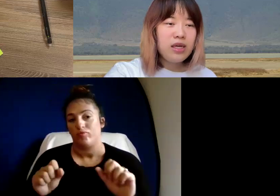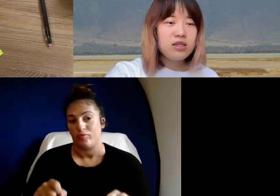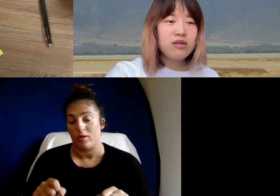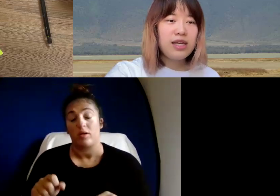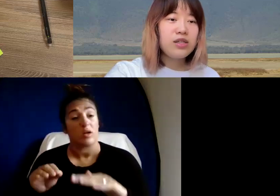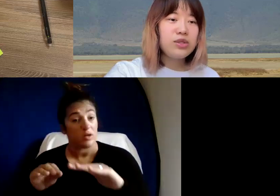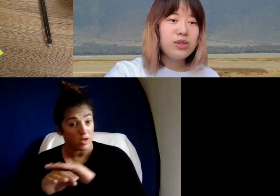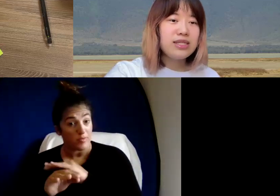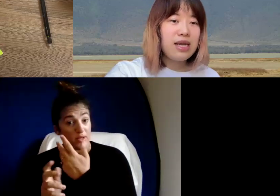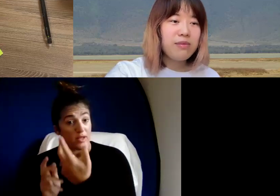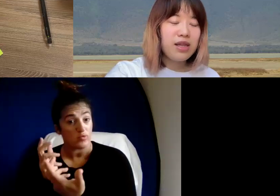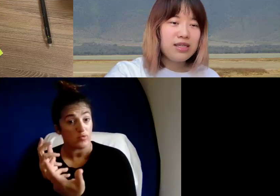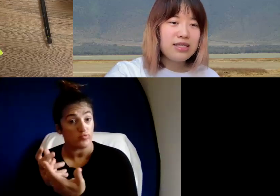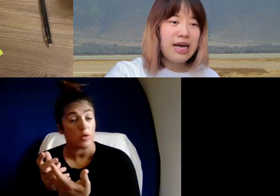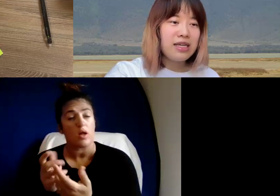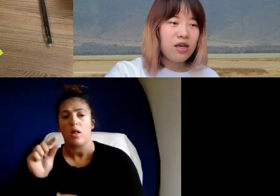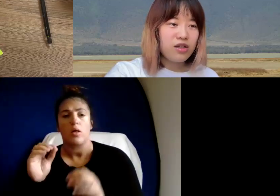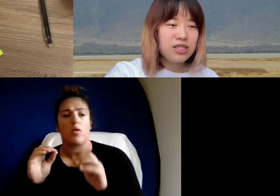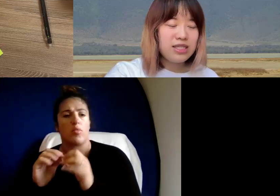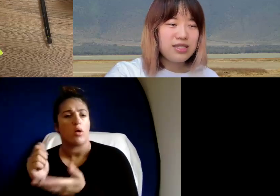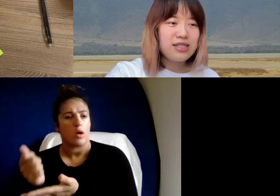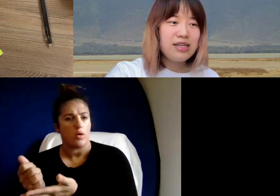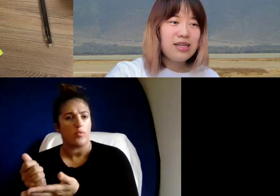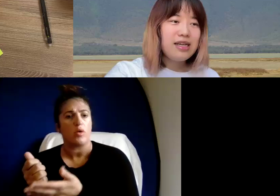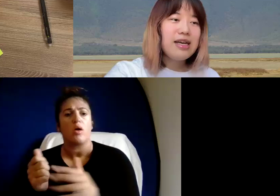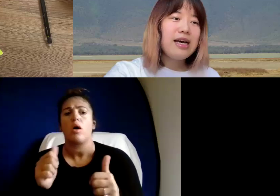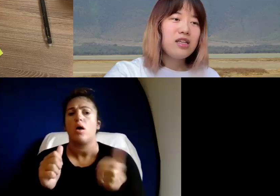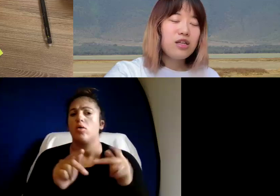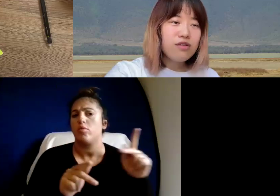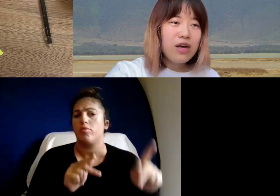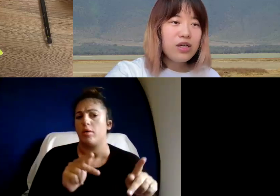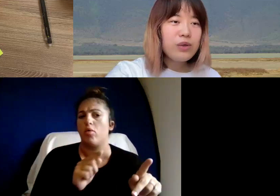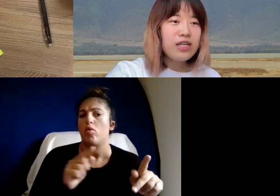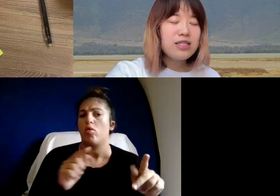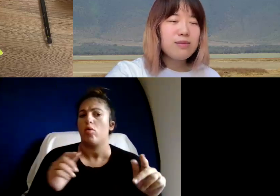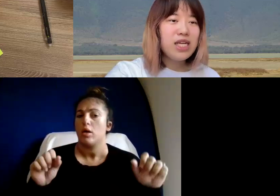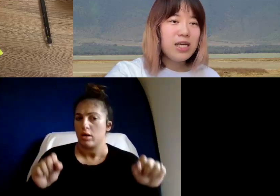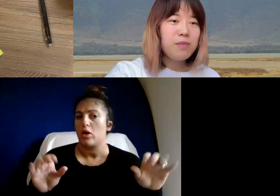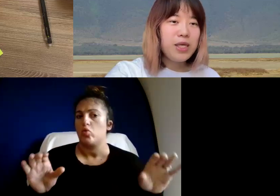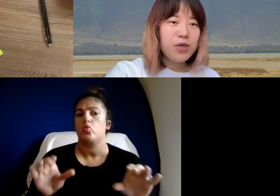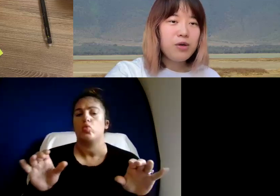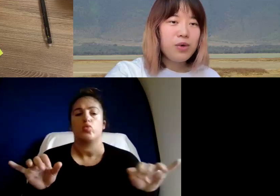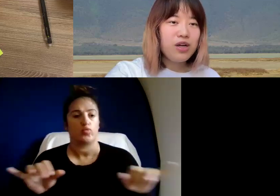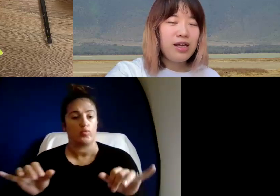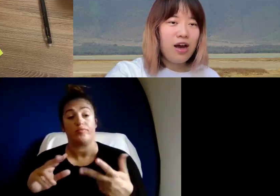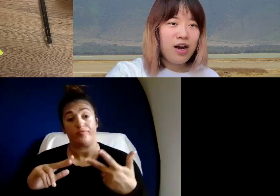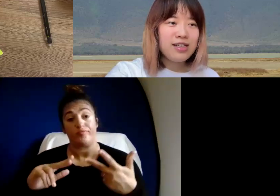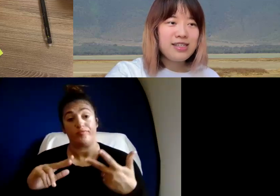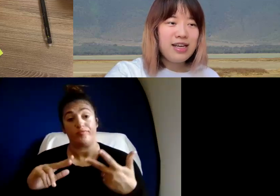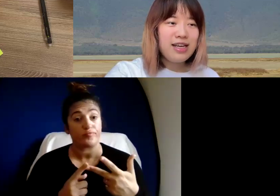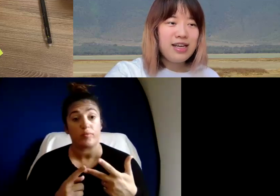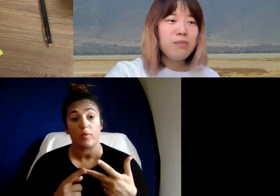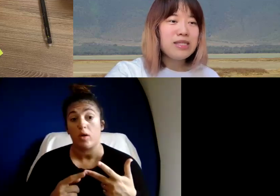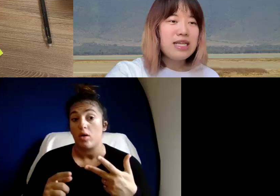help so they can do the same things as others. A third value is meeting people where they